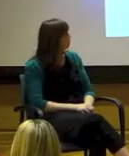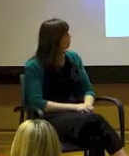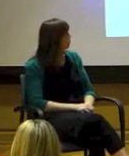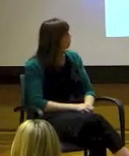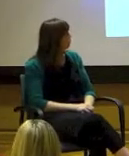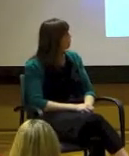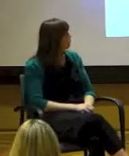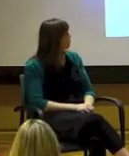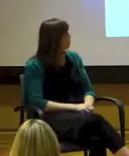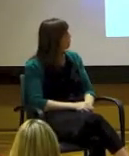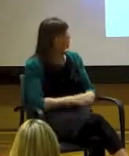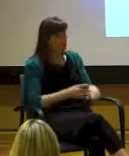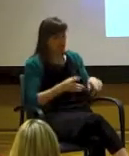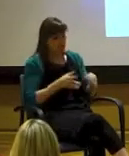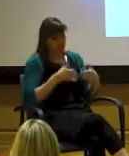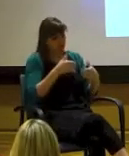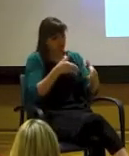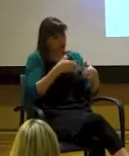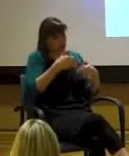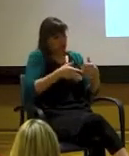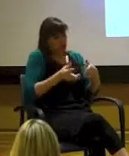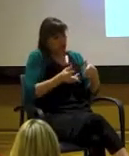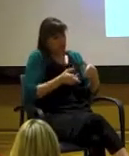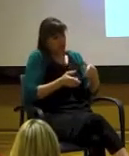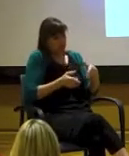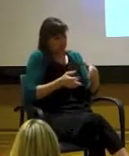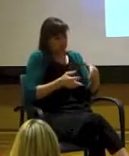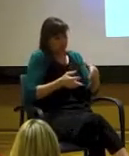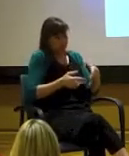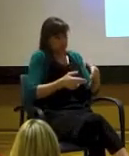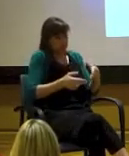So I'm just going around the edges.